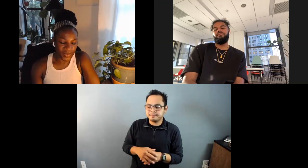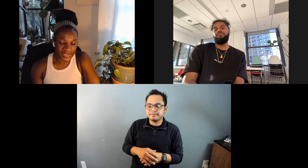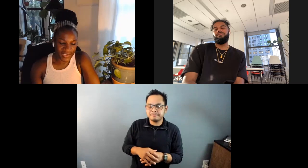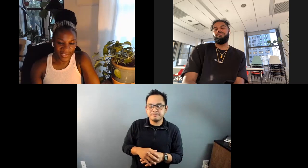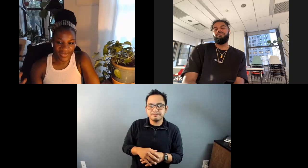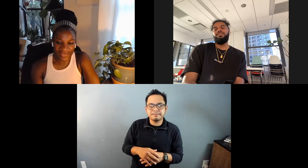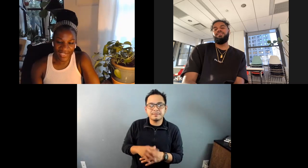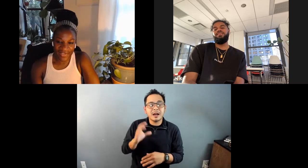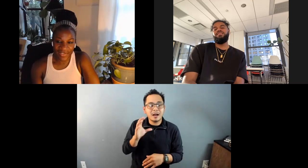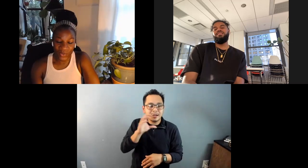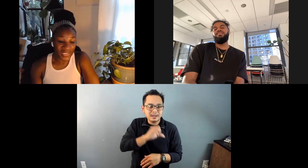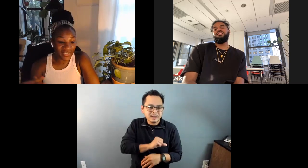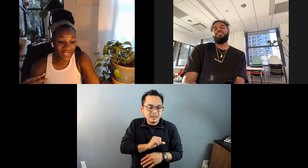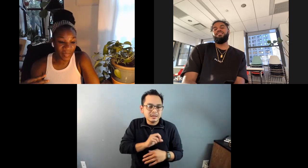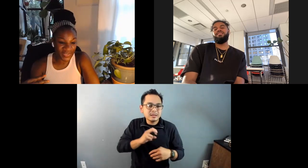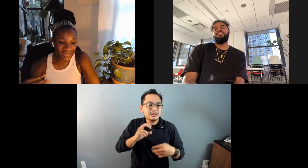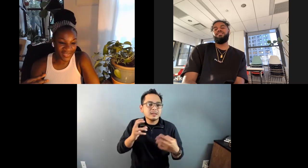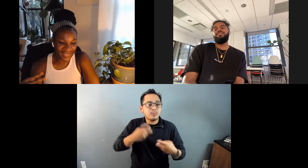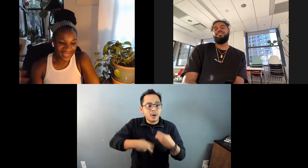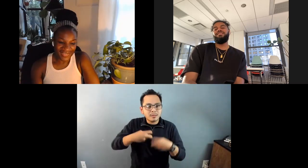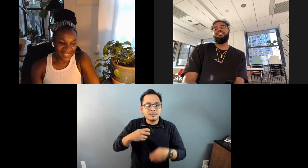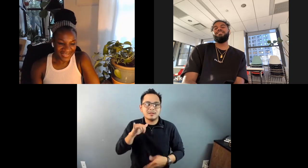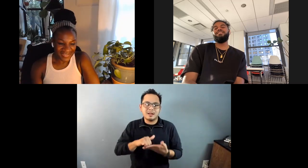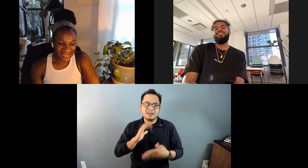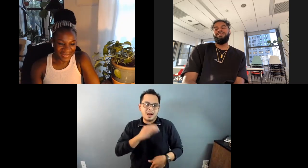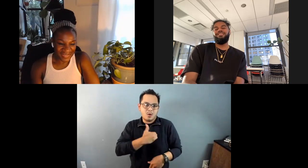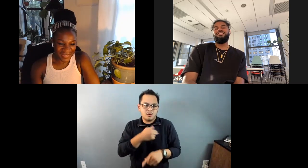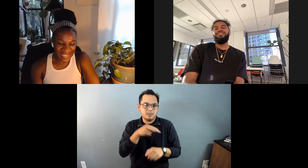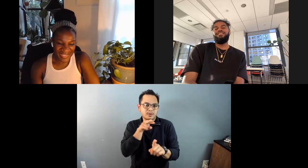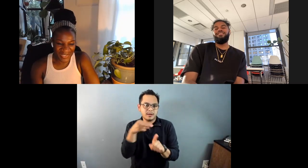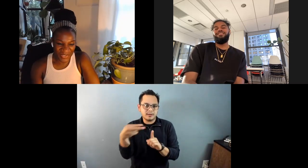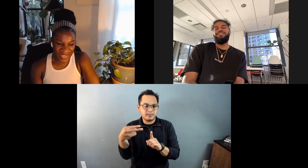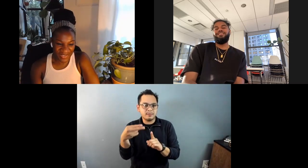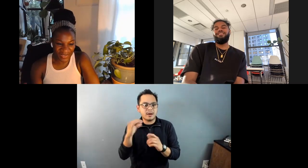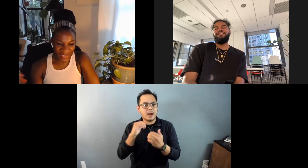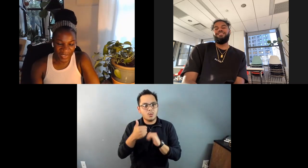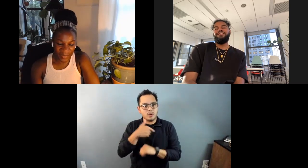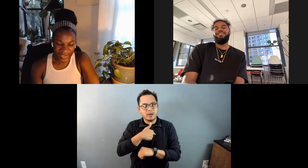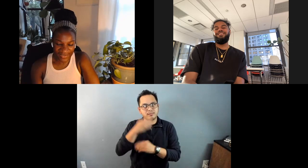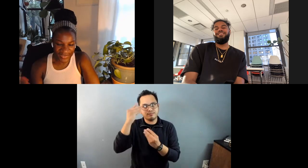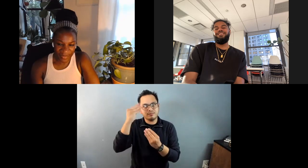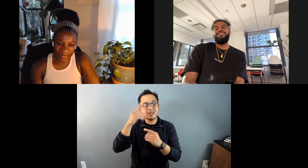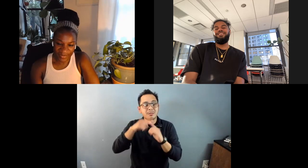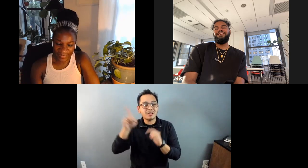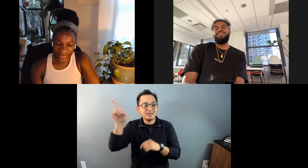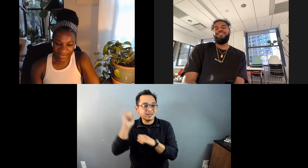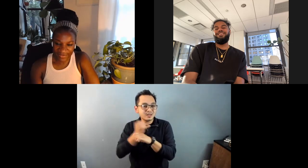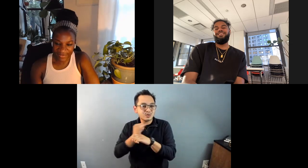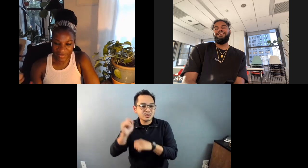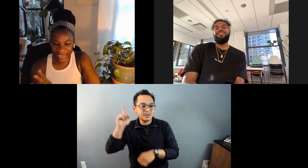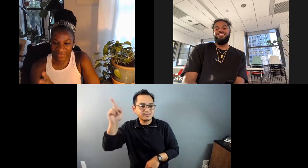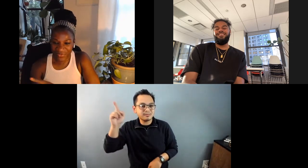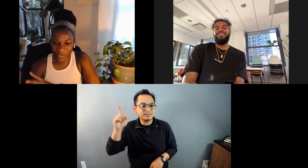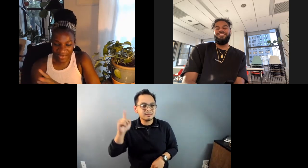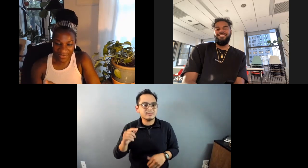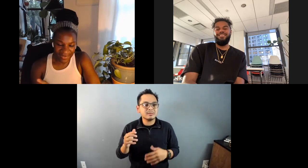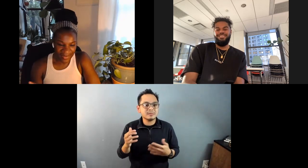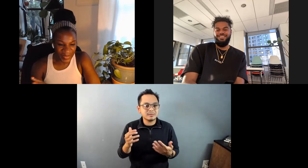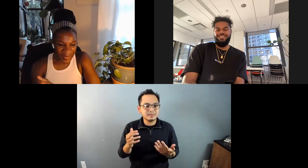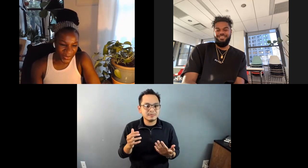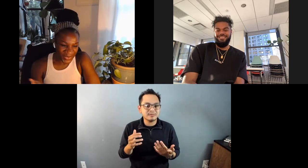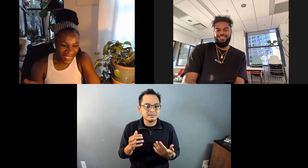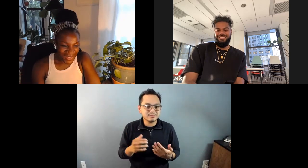writing. And I wonder like what is the type of like world building that you do through your music in a way